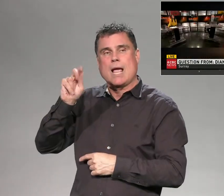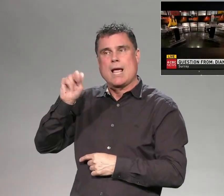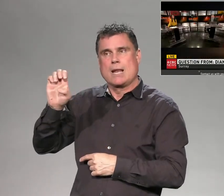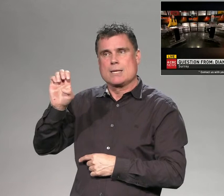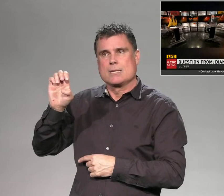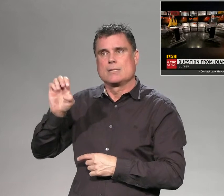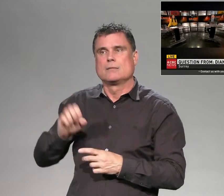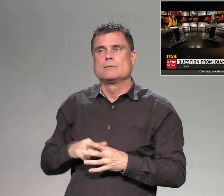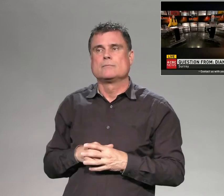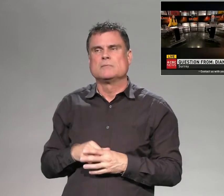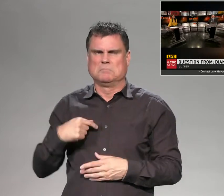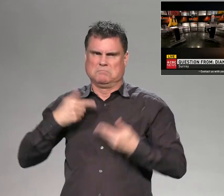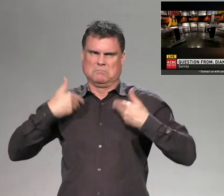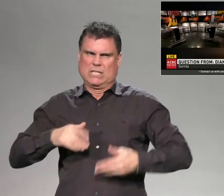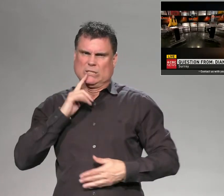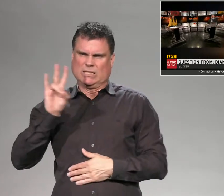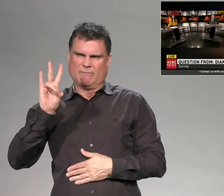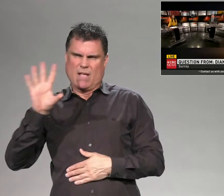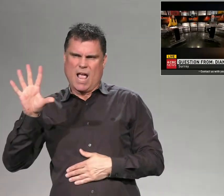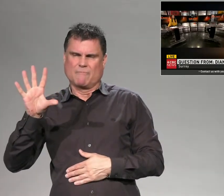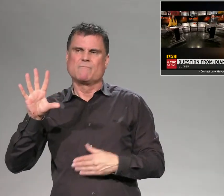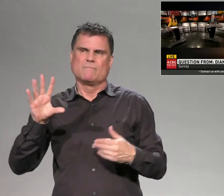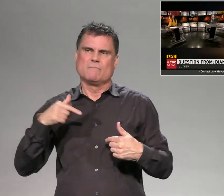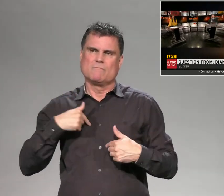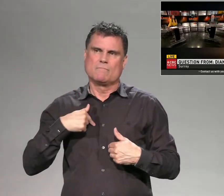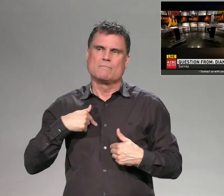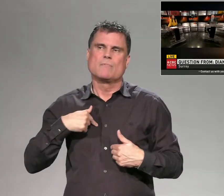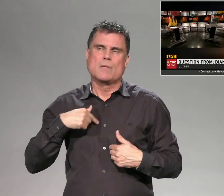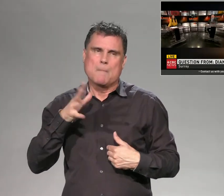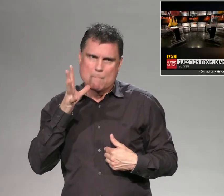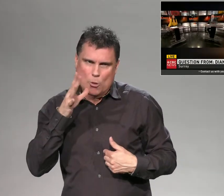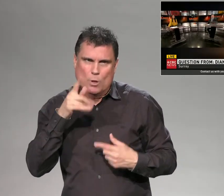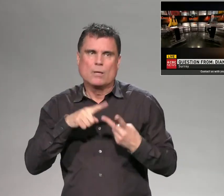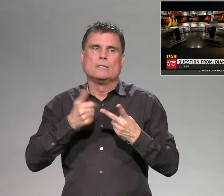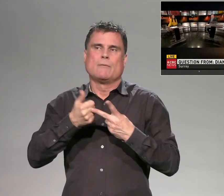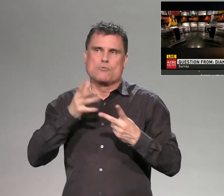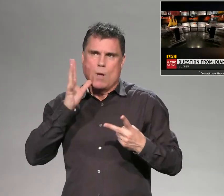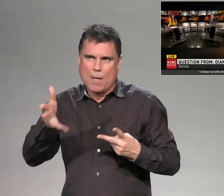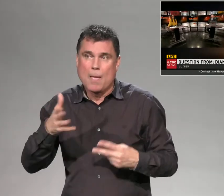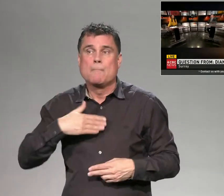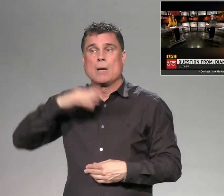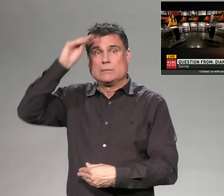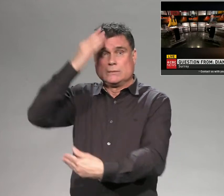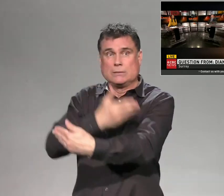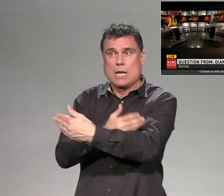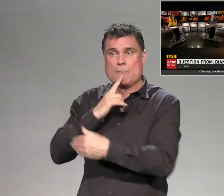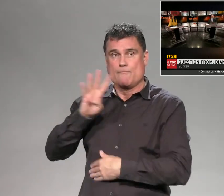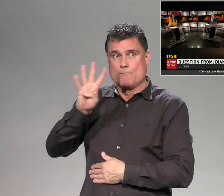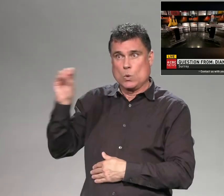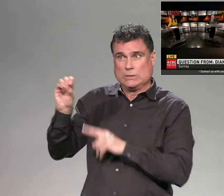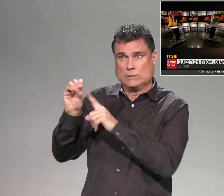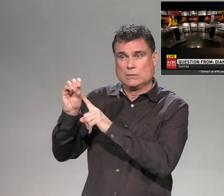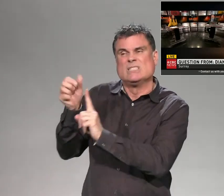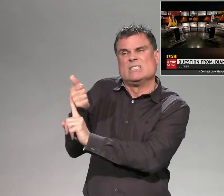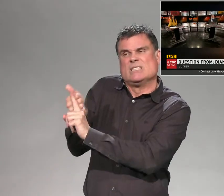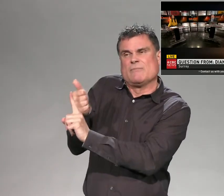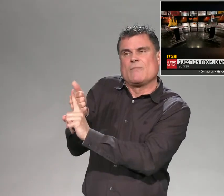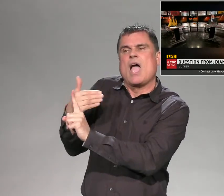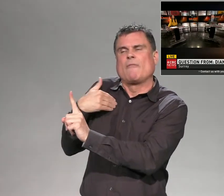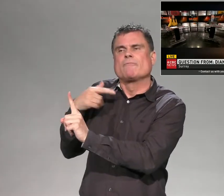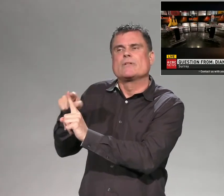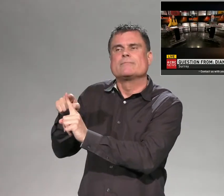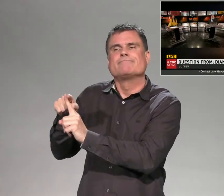serious concerns about the health challenges of my 40-year-old son, who has type 1 diabetes. He's a single parent and the